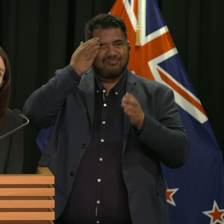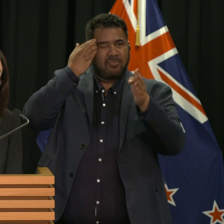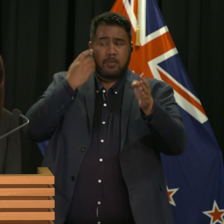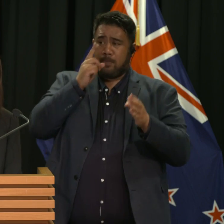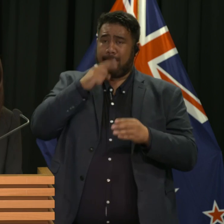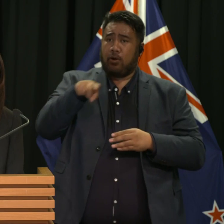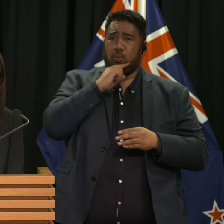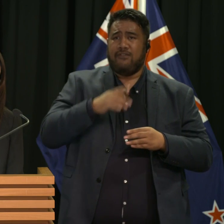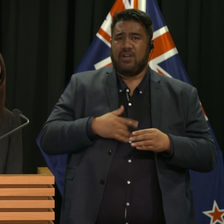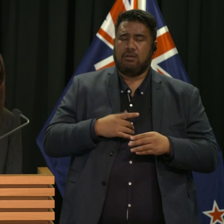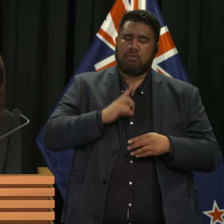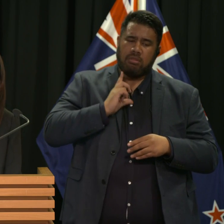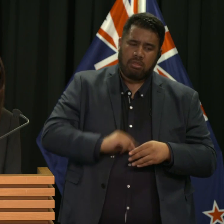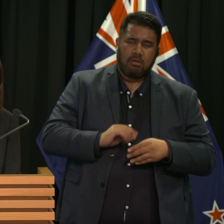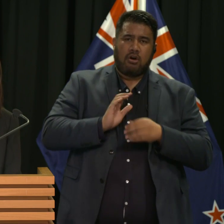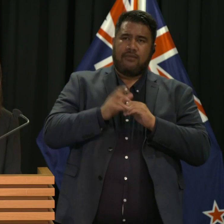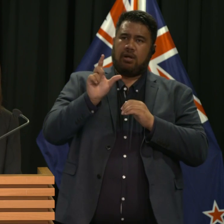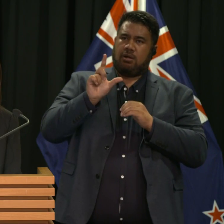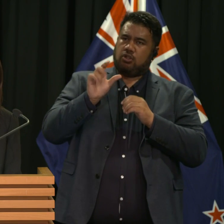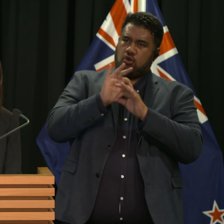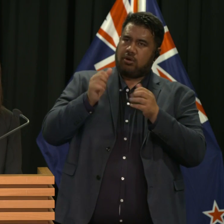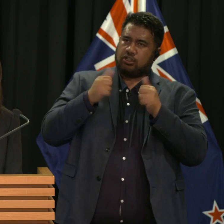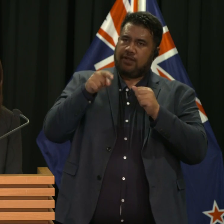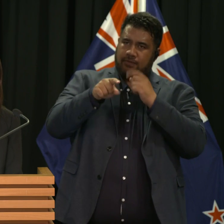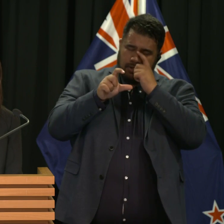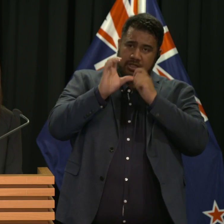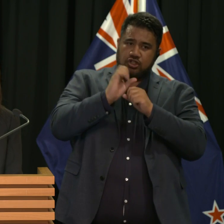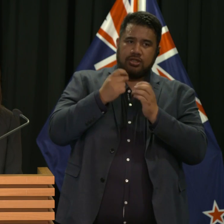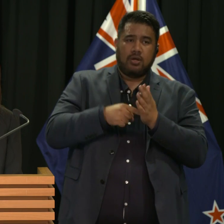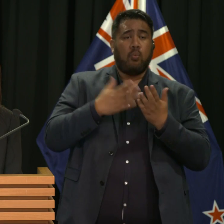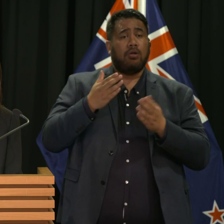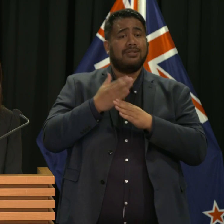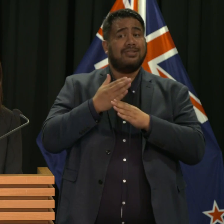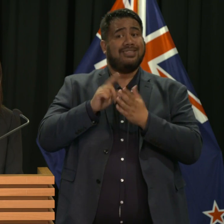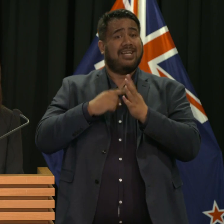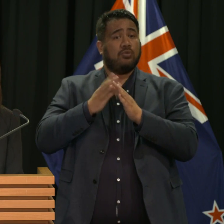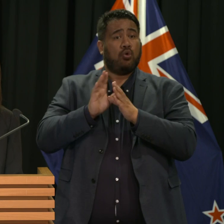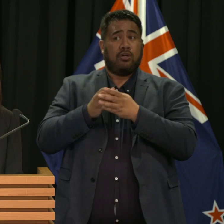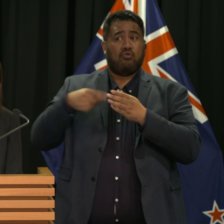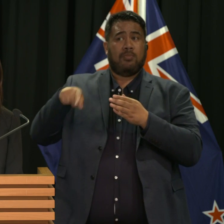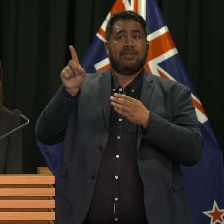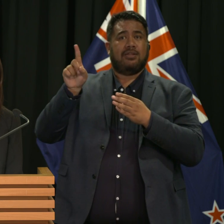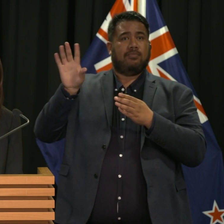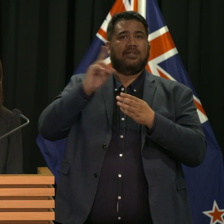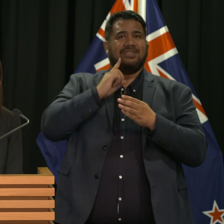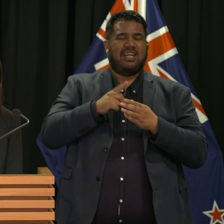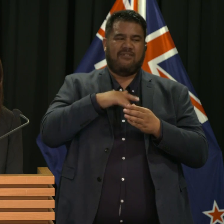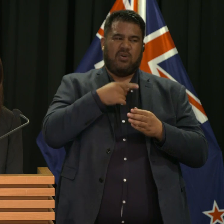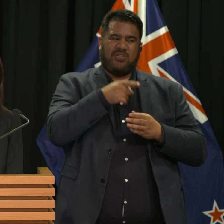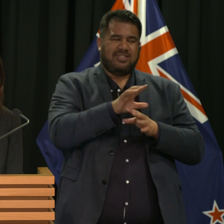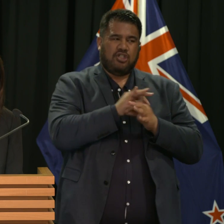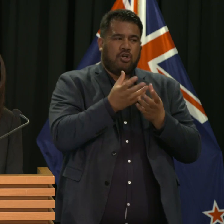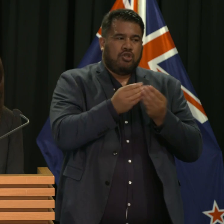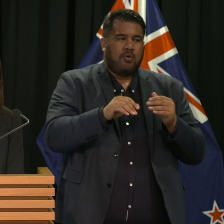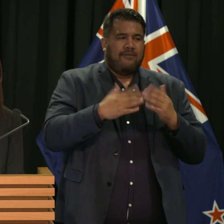you. Again, the tax working group themselves pointed to the fact that they did not see this as necessarily a solution to the